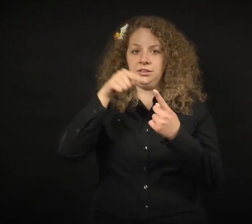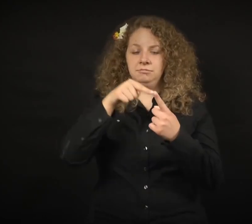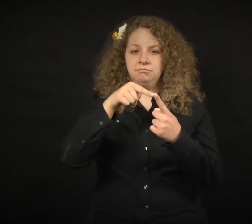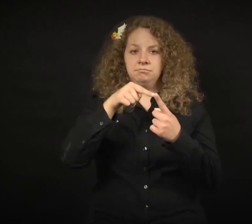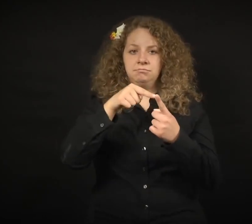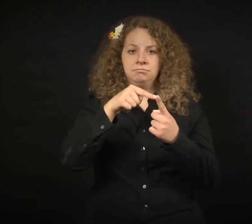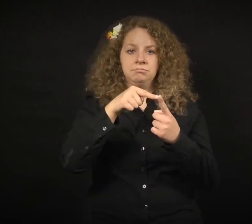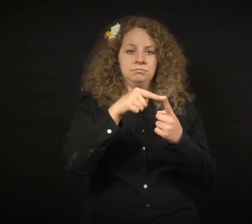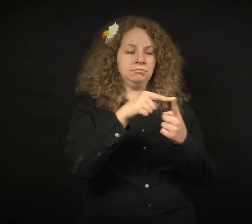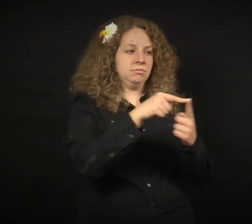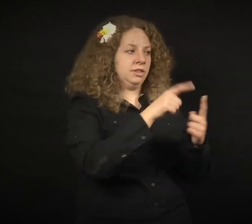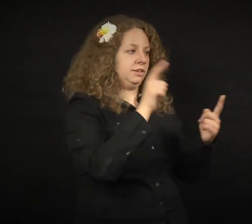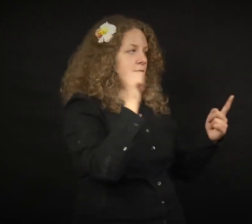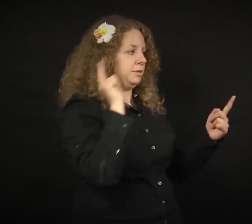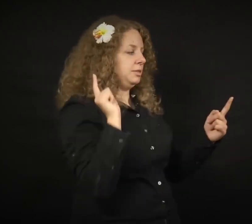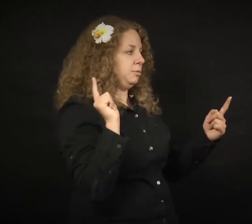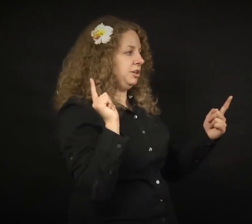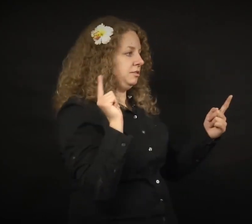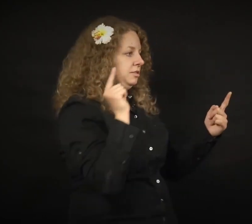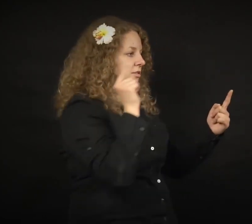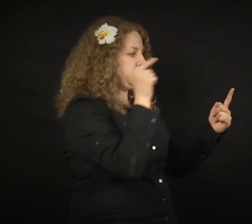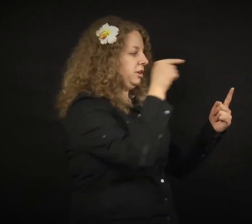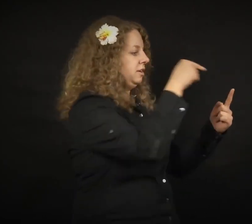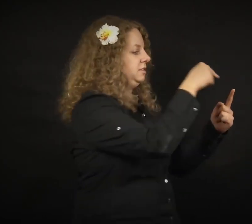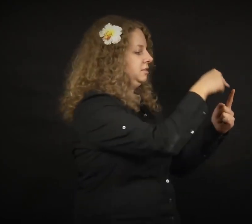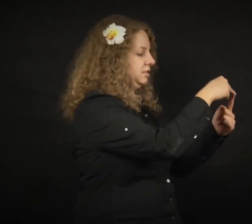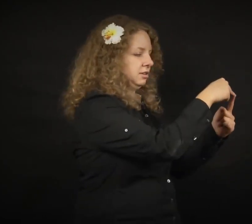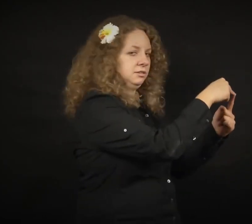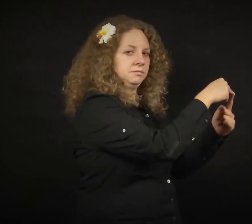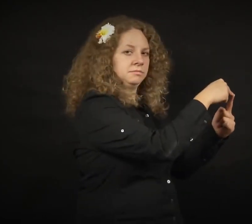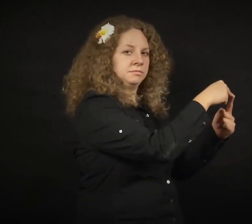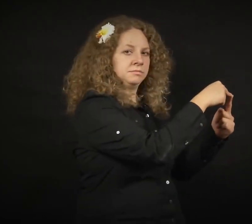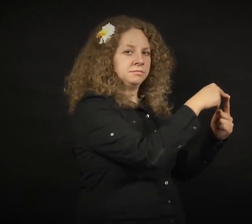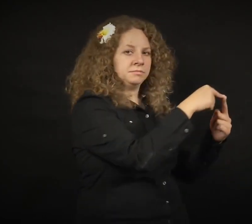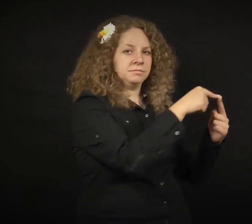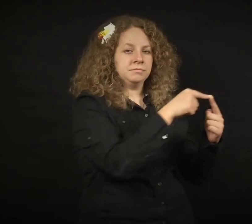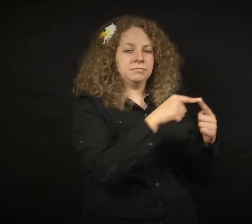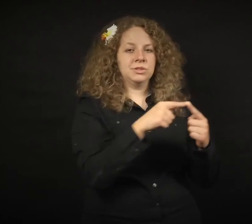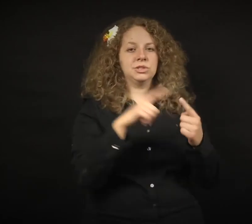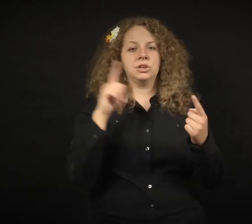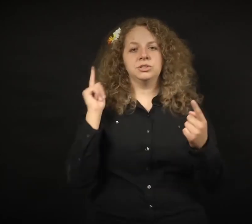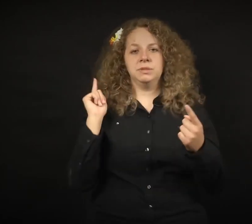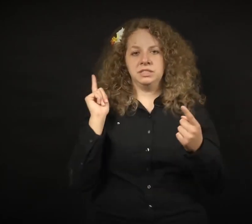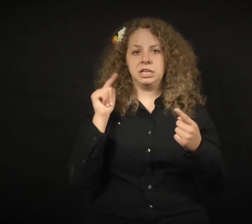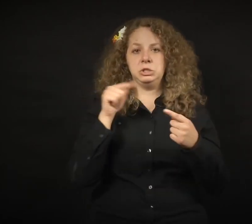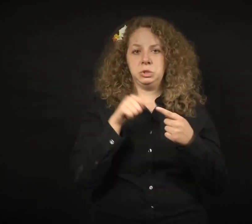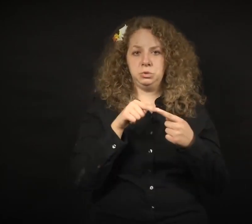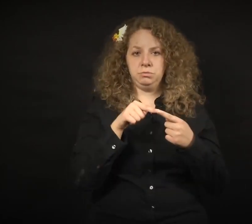Until, like from this point to this point, until. This can also be the sign to.